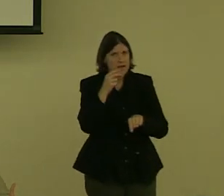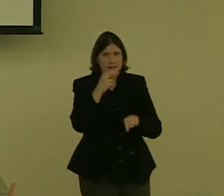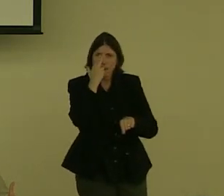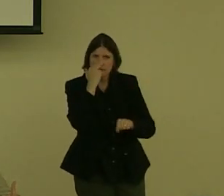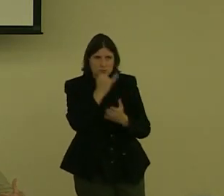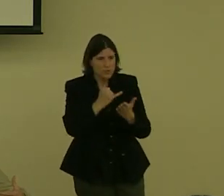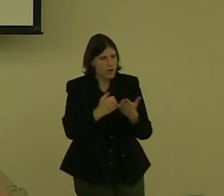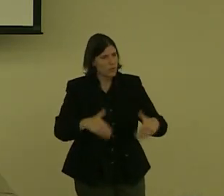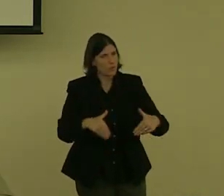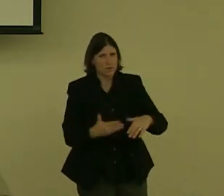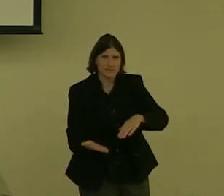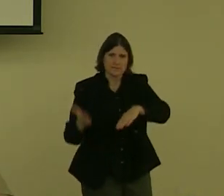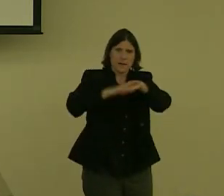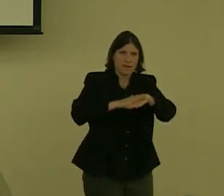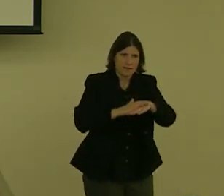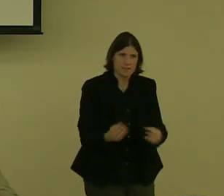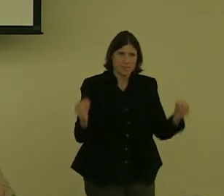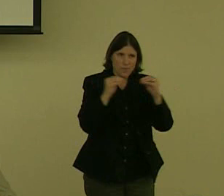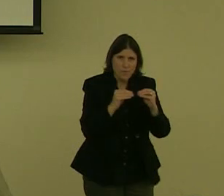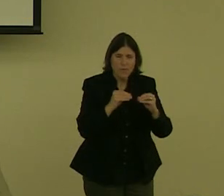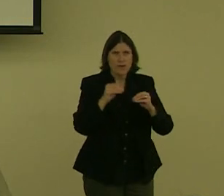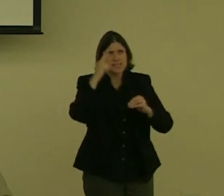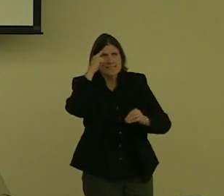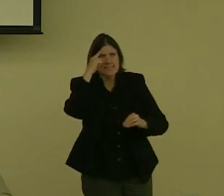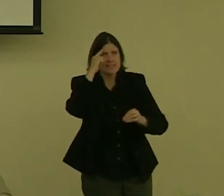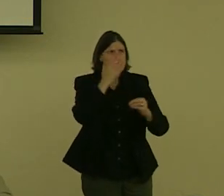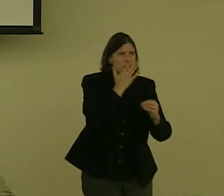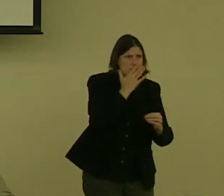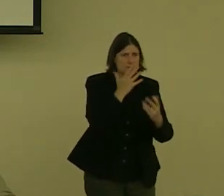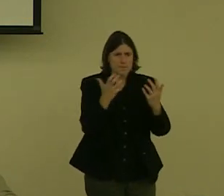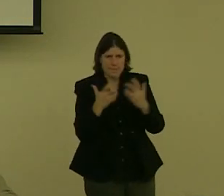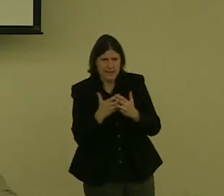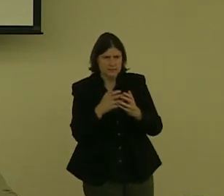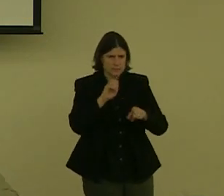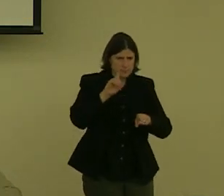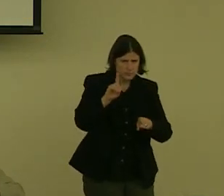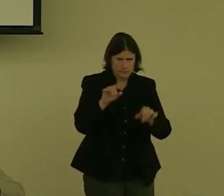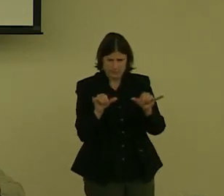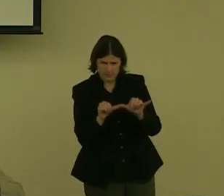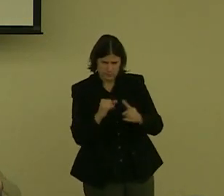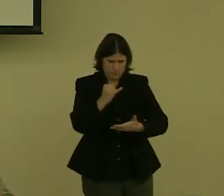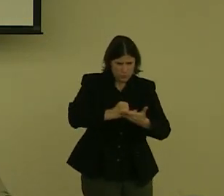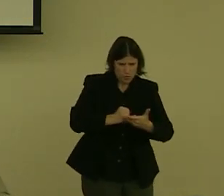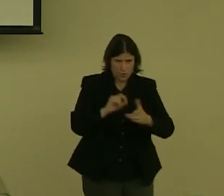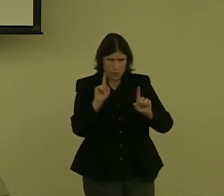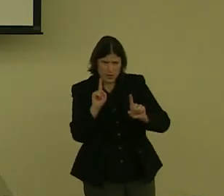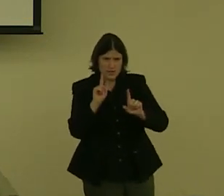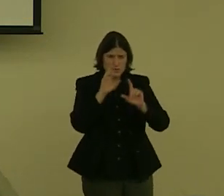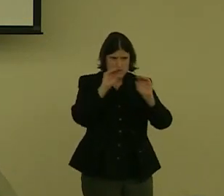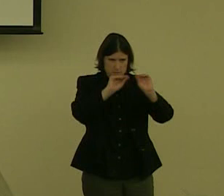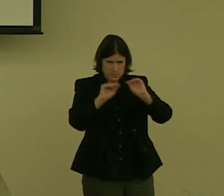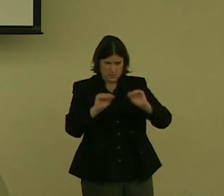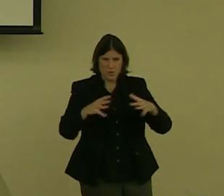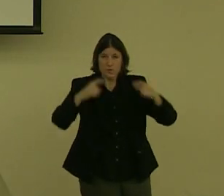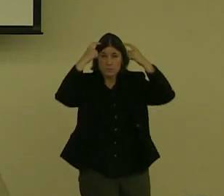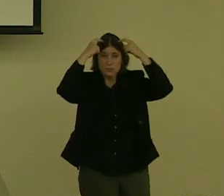this particular one, how it changes. For me, I'm much more interested in how comics can be a collaborative form. Yeah.